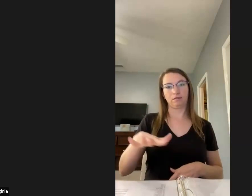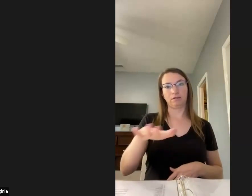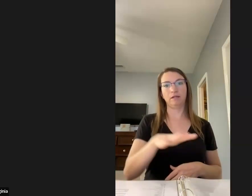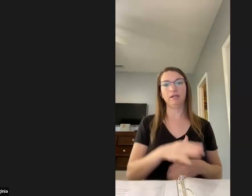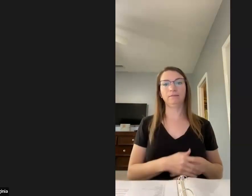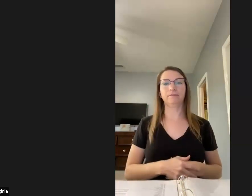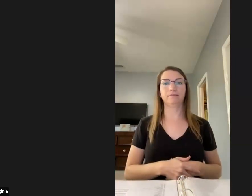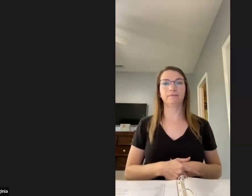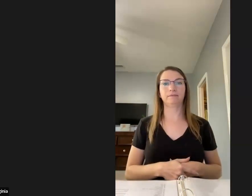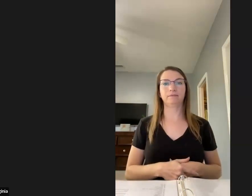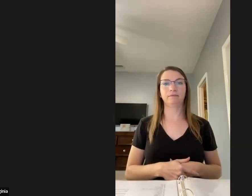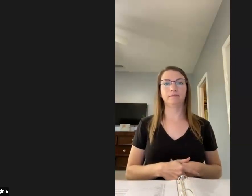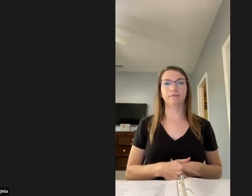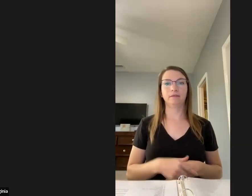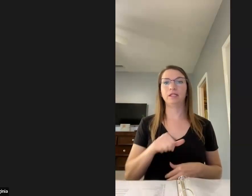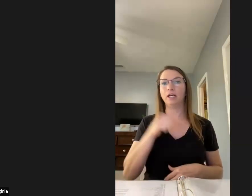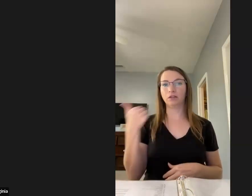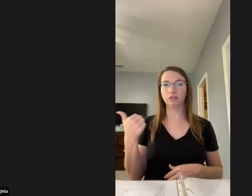All right. Any others?